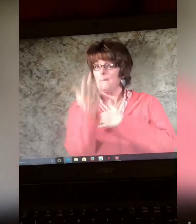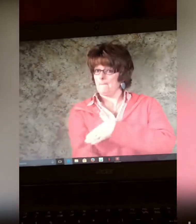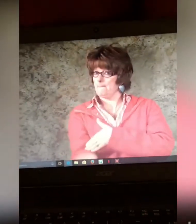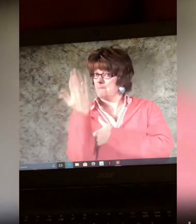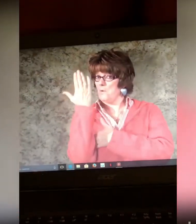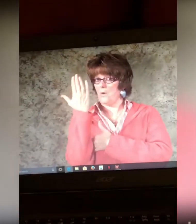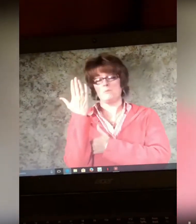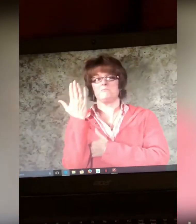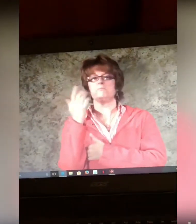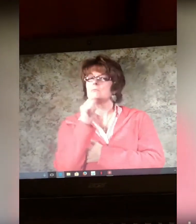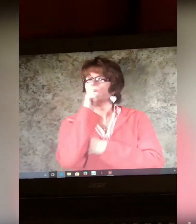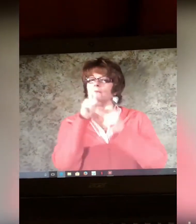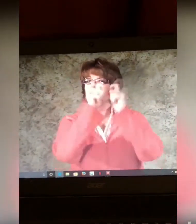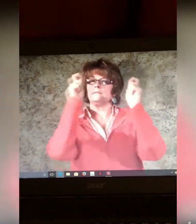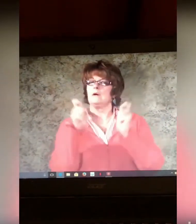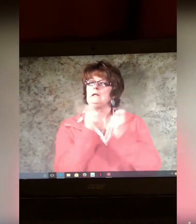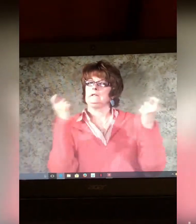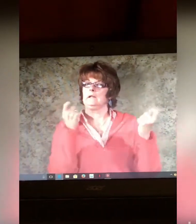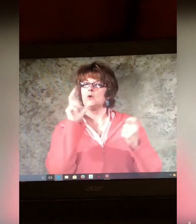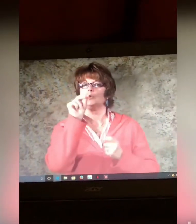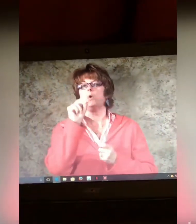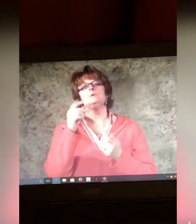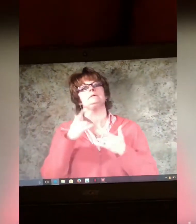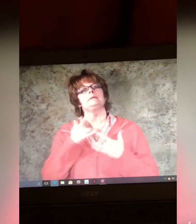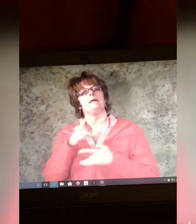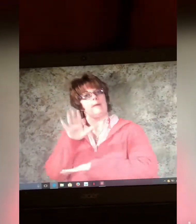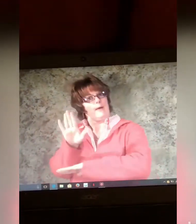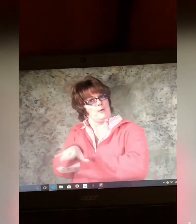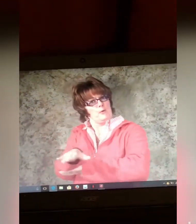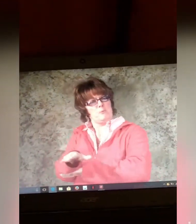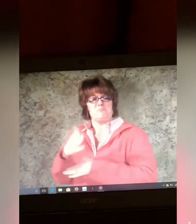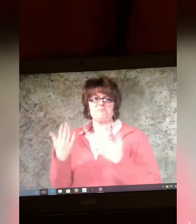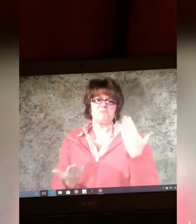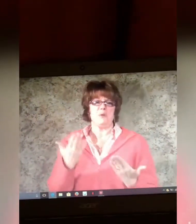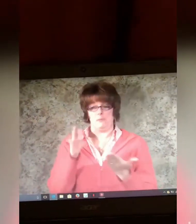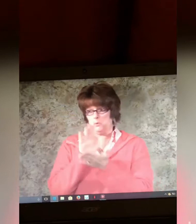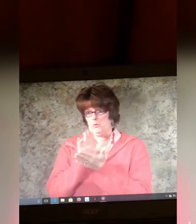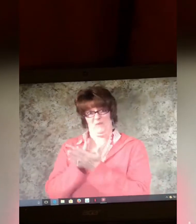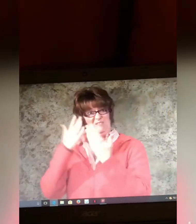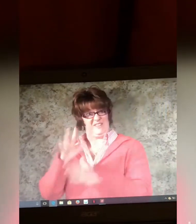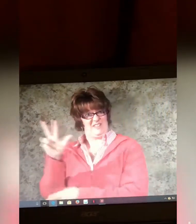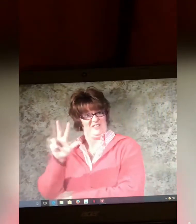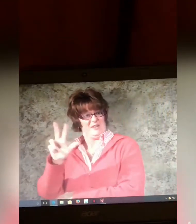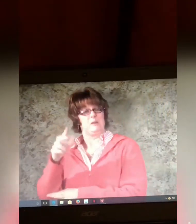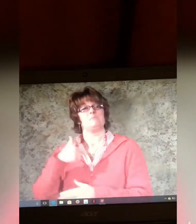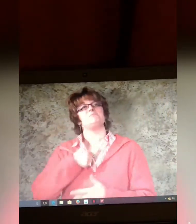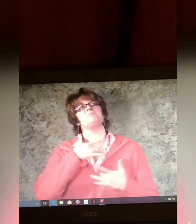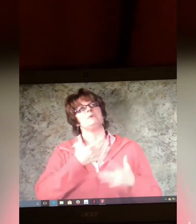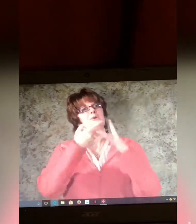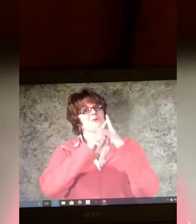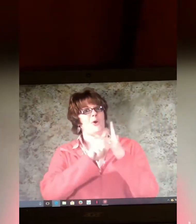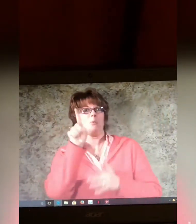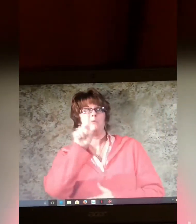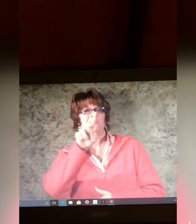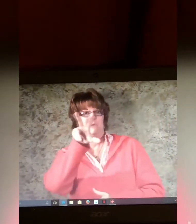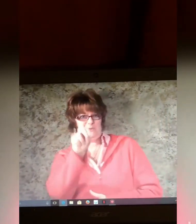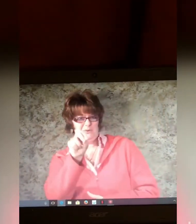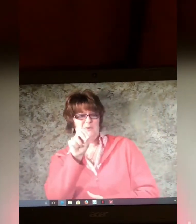So when I got to school that morning, the Valentine's Day party wasn't that in the morning, it was in the afternoon. It